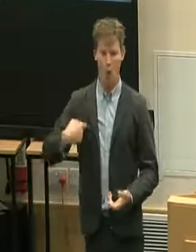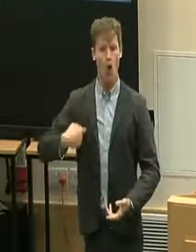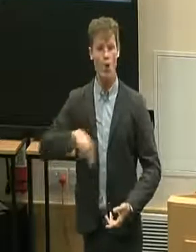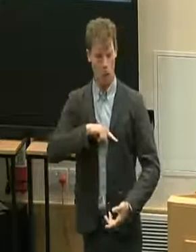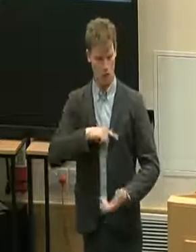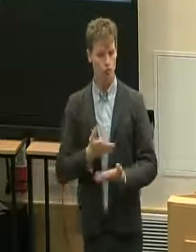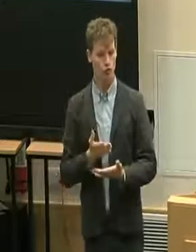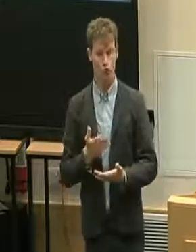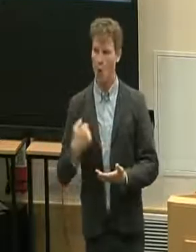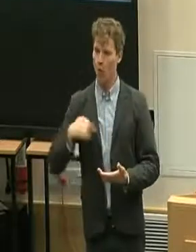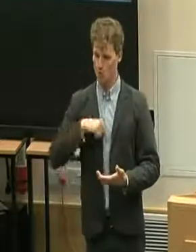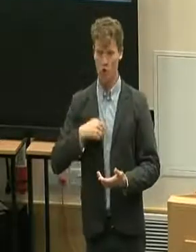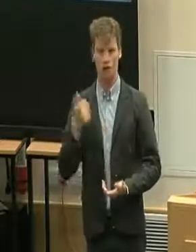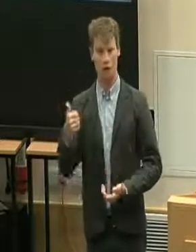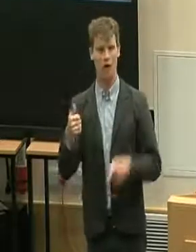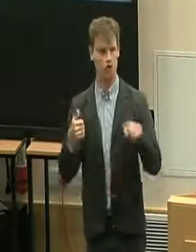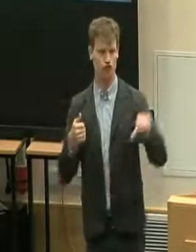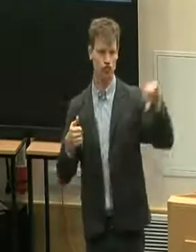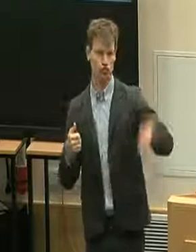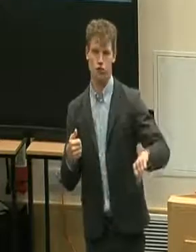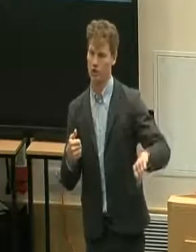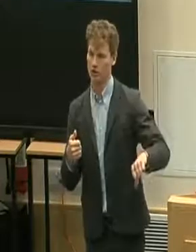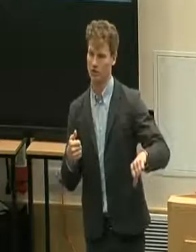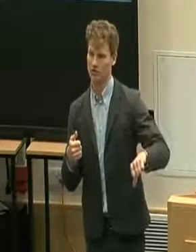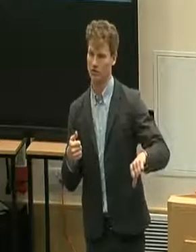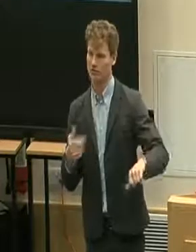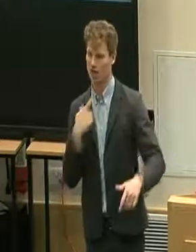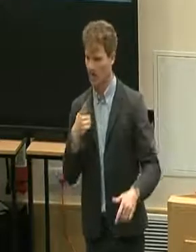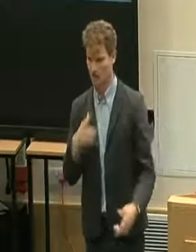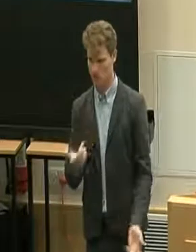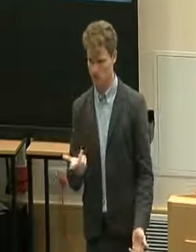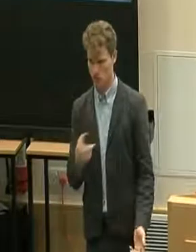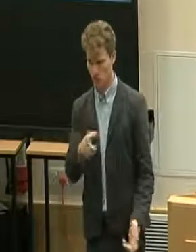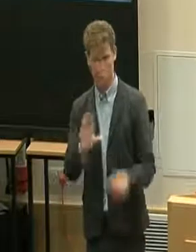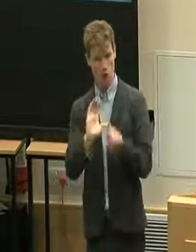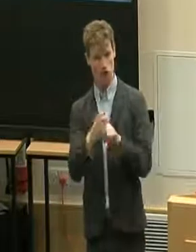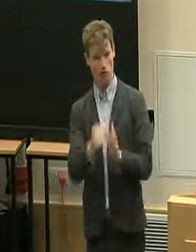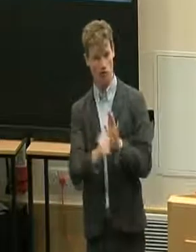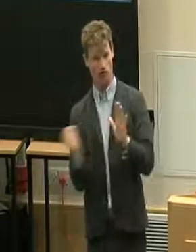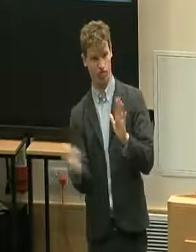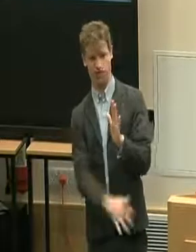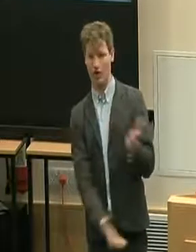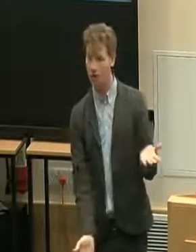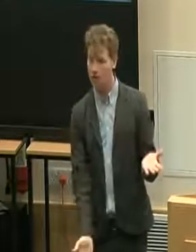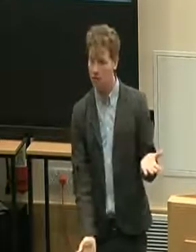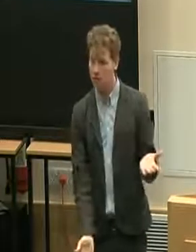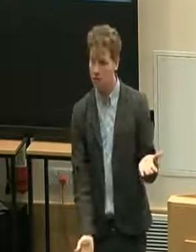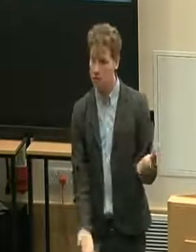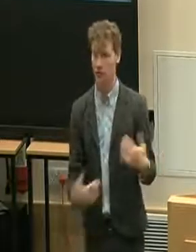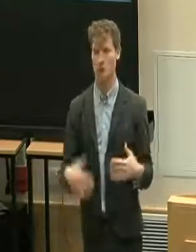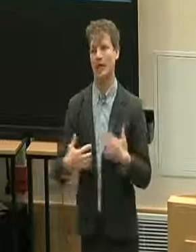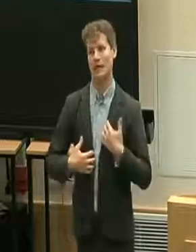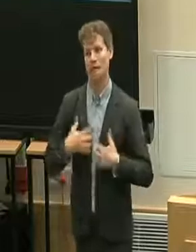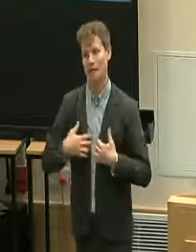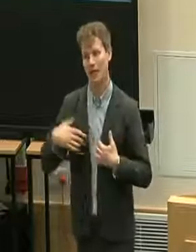you're wrong. To hell with your culture. This is a Québécois, which is an interest in, if you knew